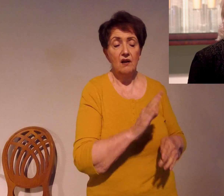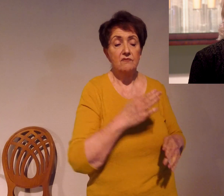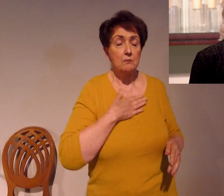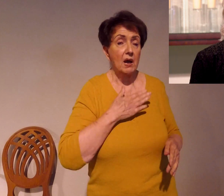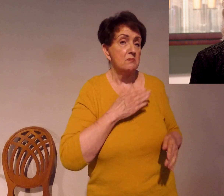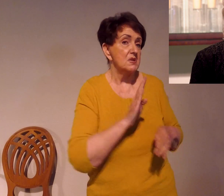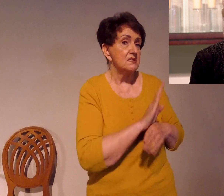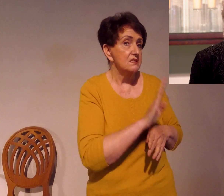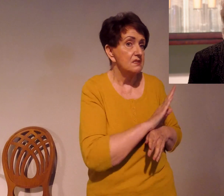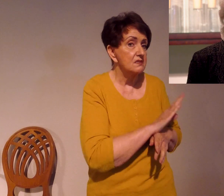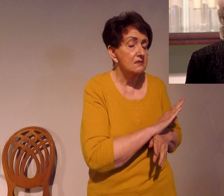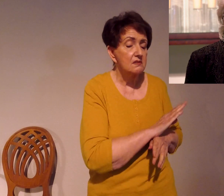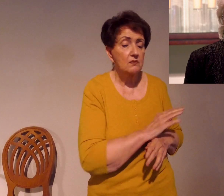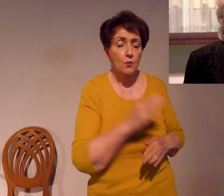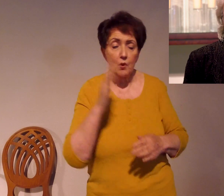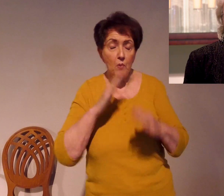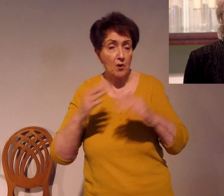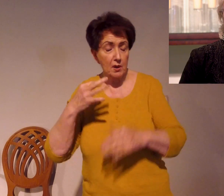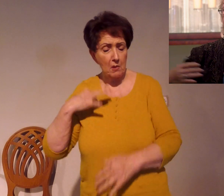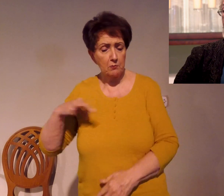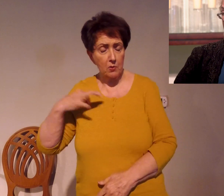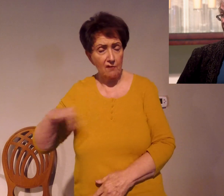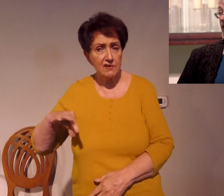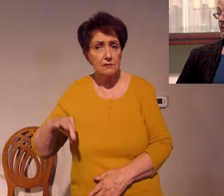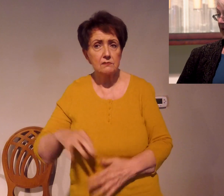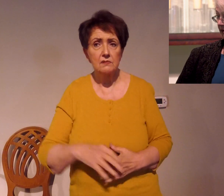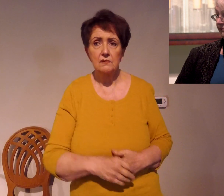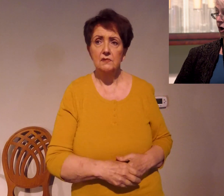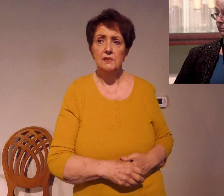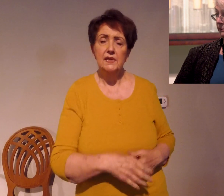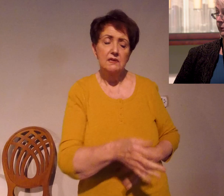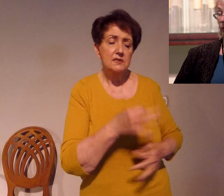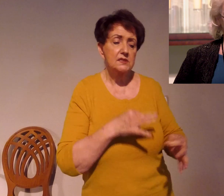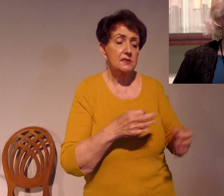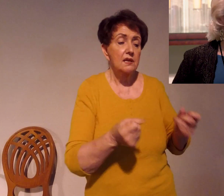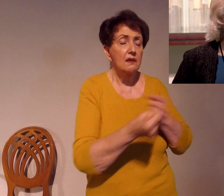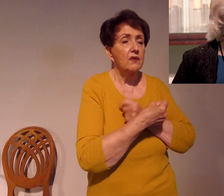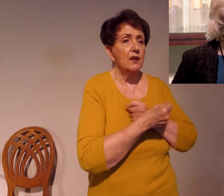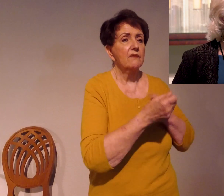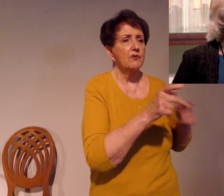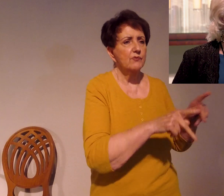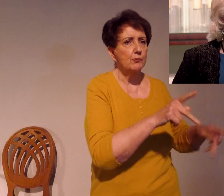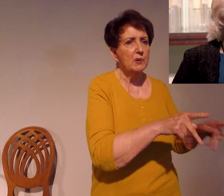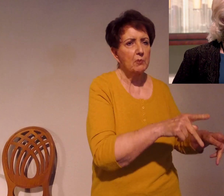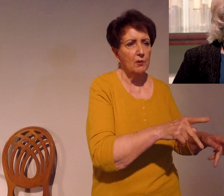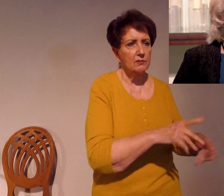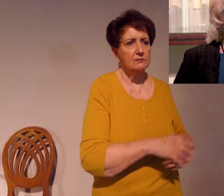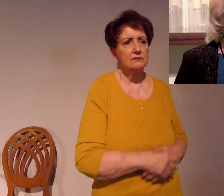busy worrying about our profit than the love that we have for our people. Do you see?